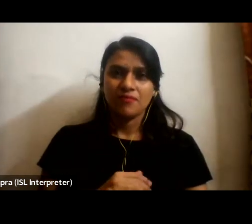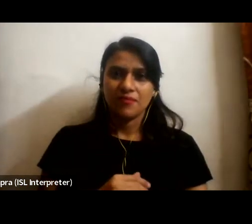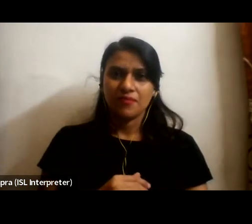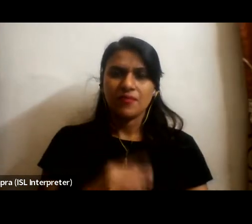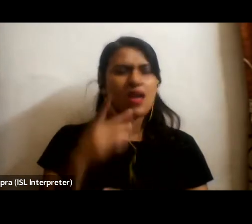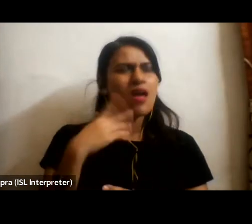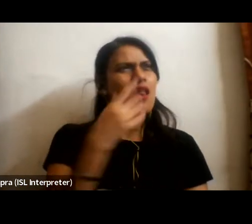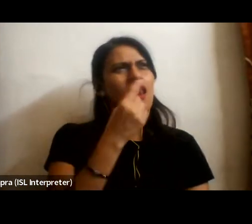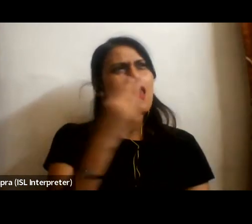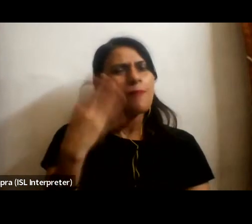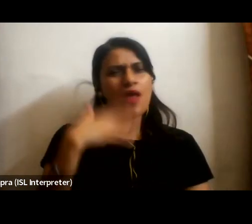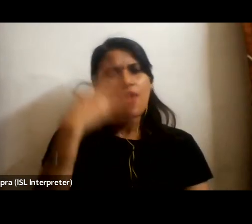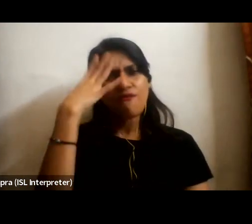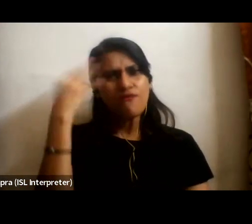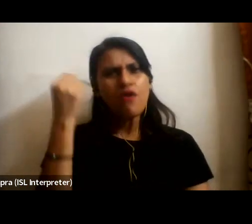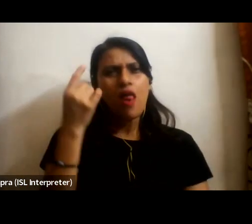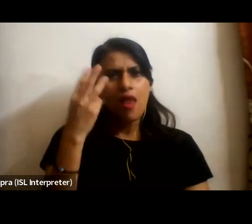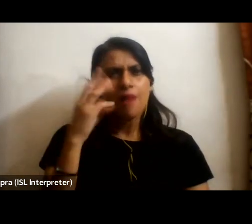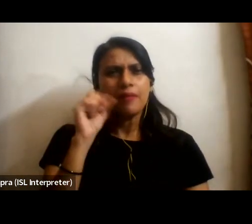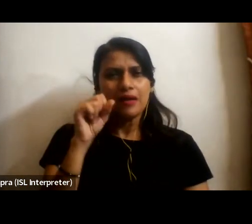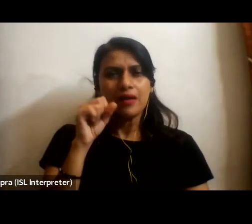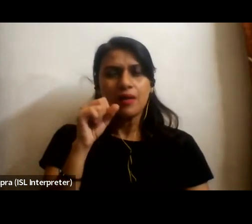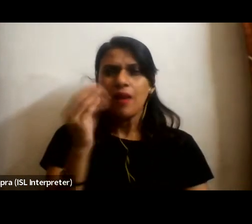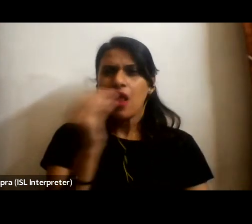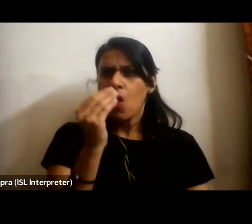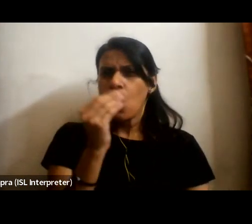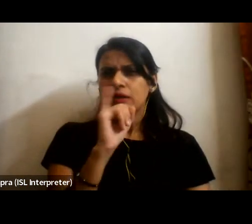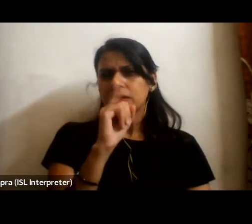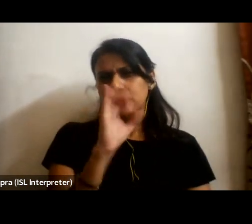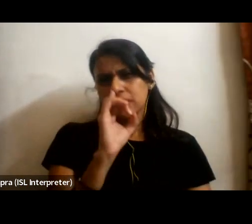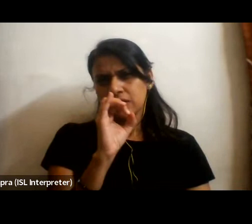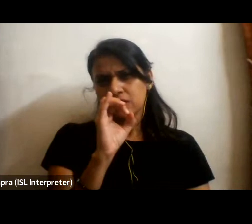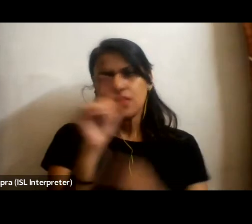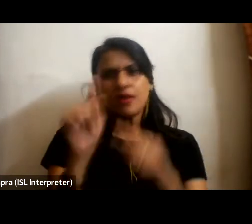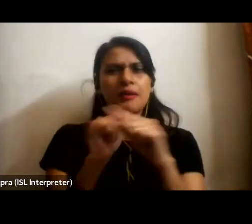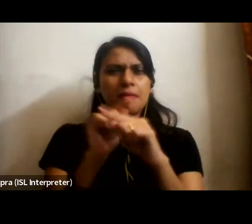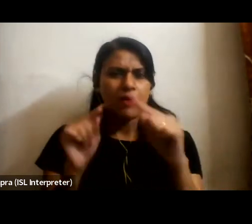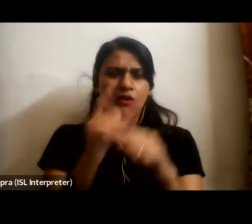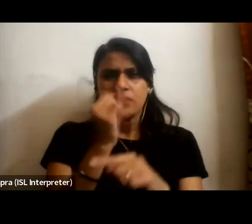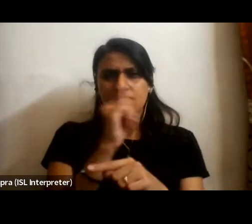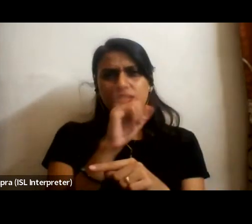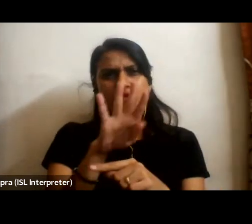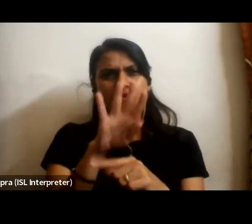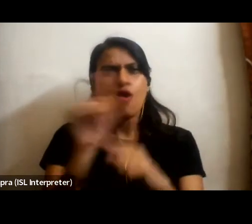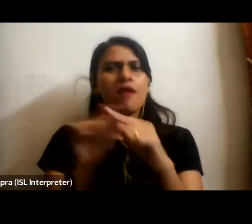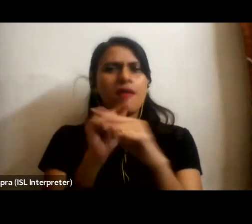number directly, but if I remember correctly, about 60% or 64% of